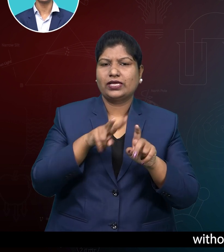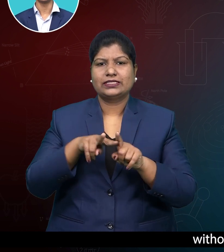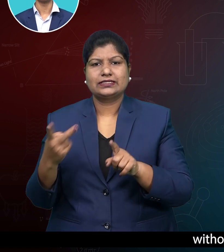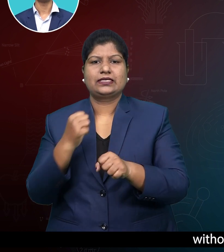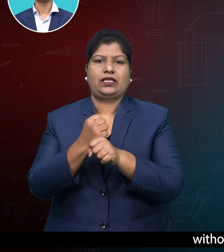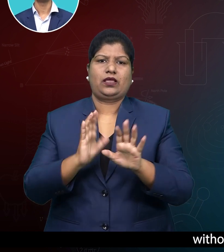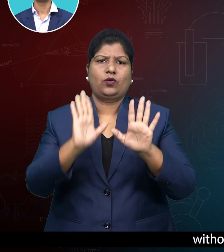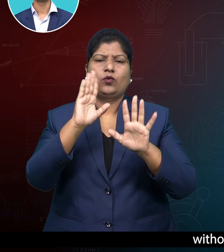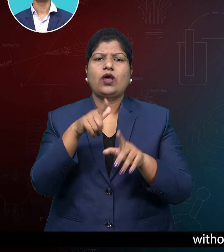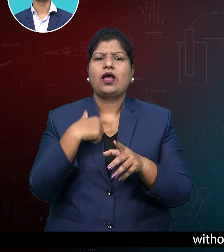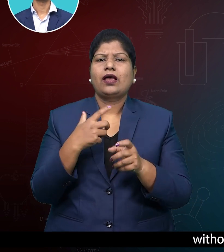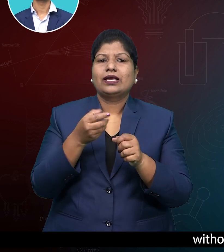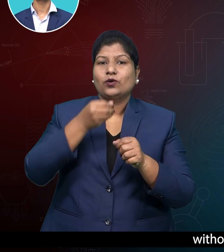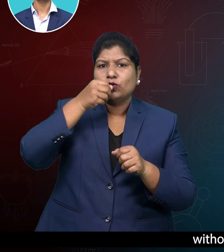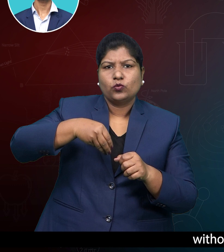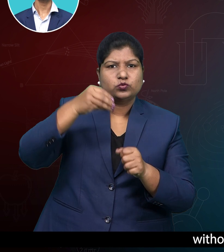becoming liquid.